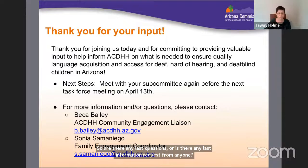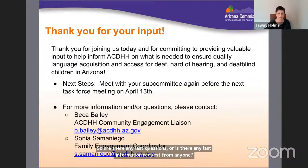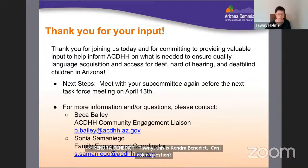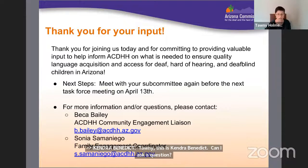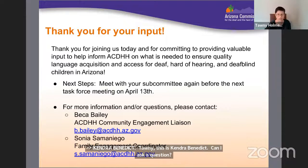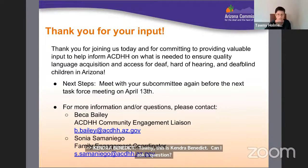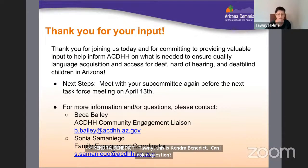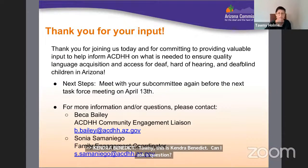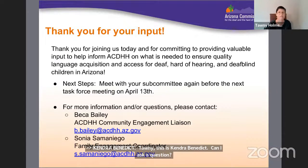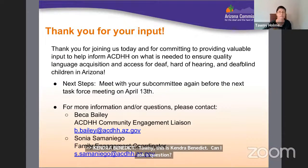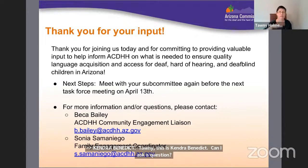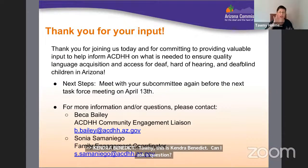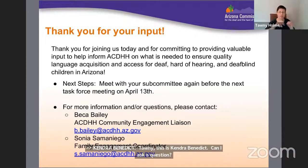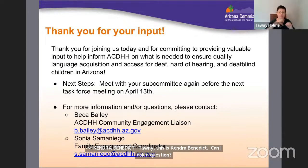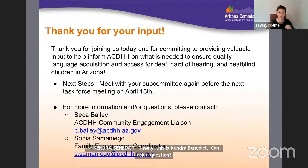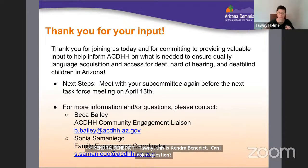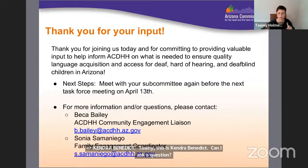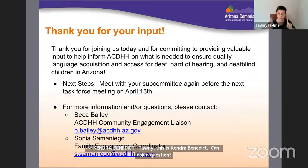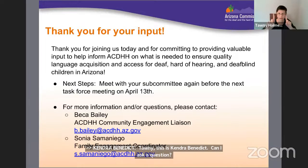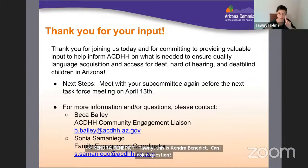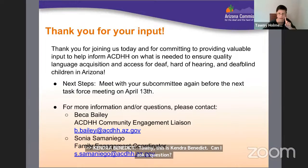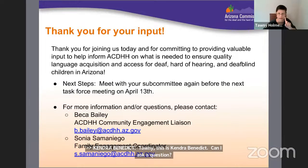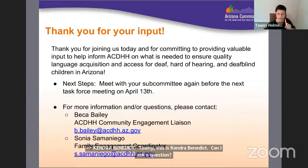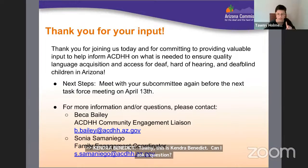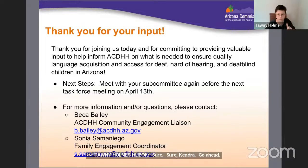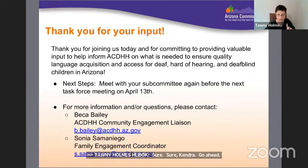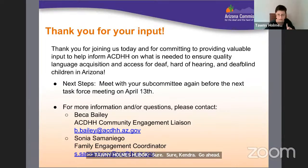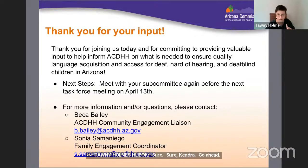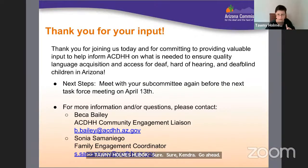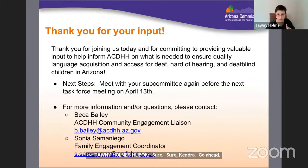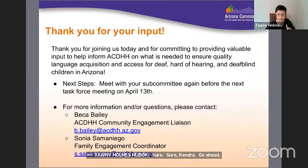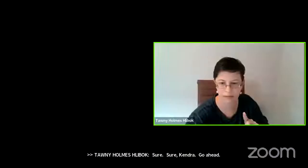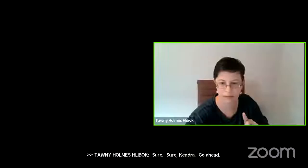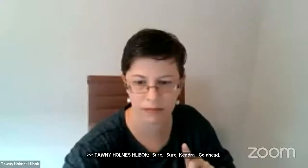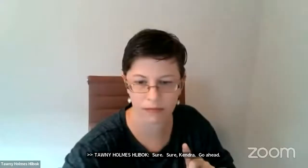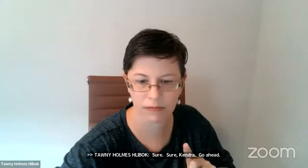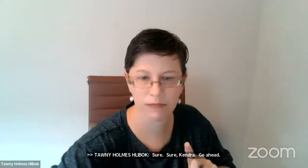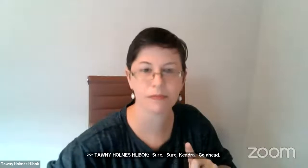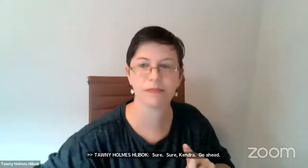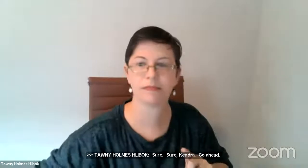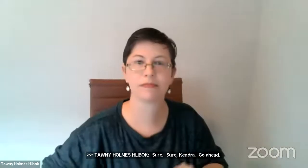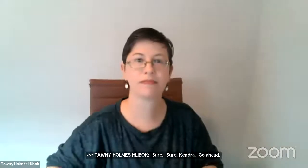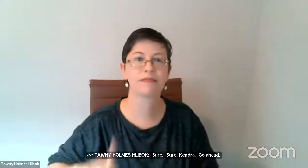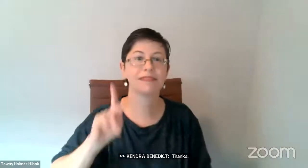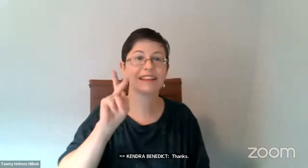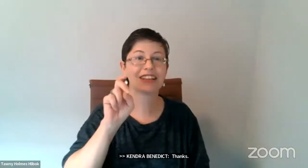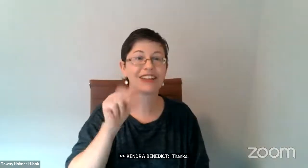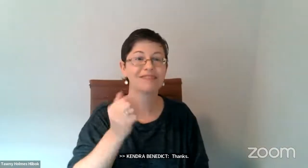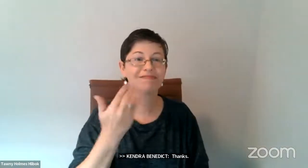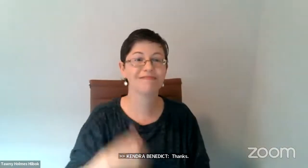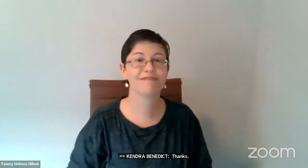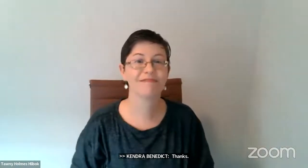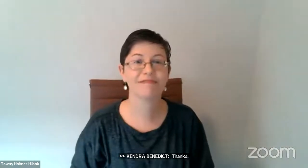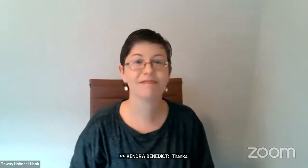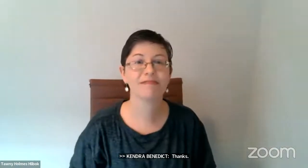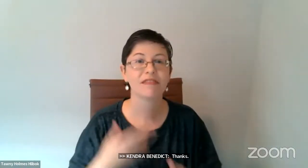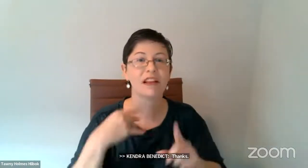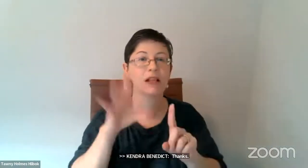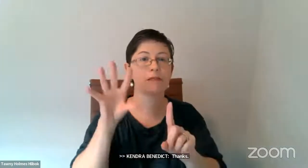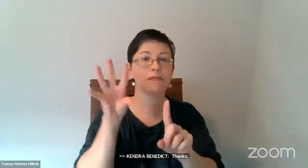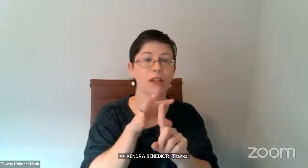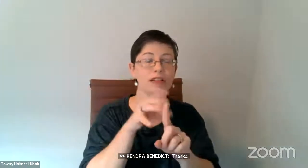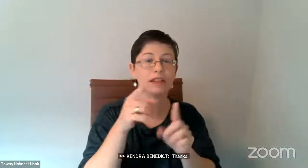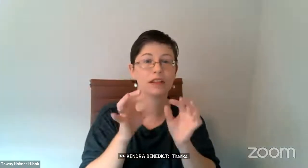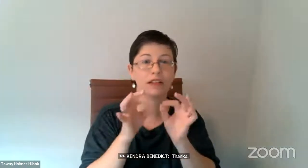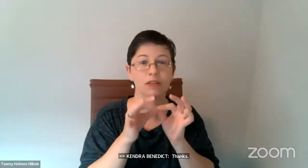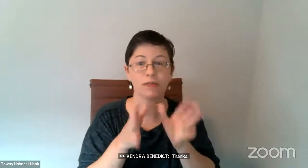Sure, Kendra, go ahead. Thanks. I'm going to take the PowerPoint down first. Okay, great. Okay, great. Go ahead,